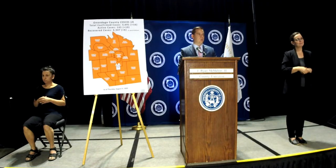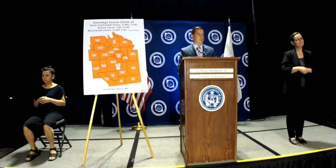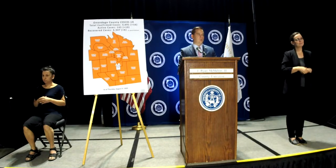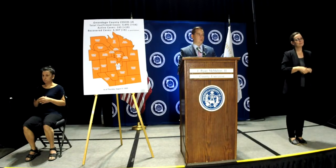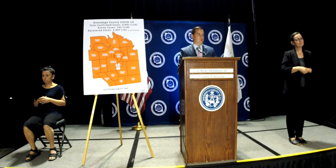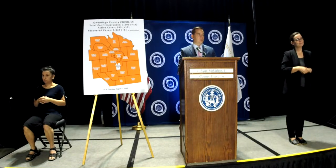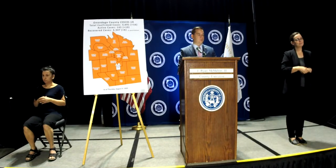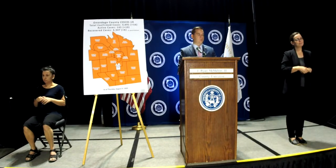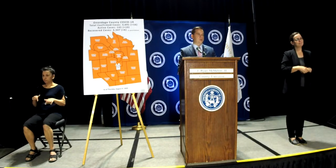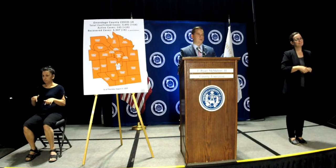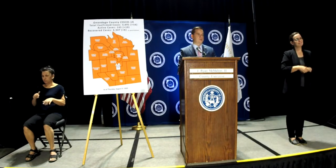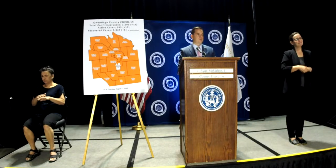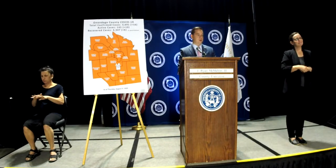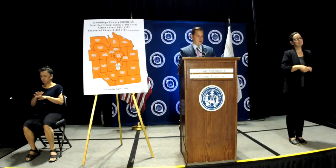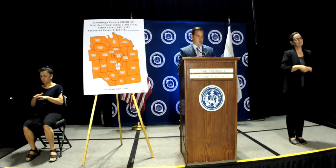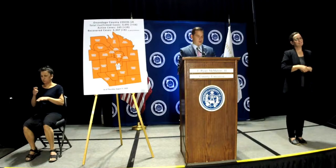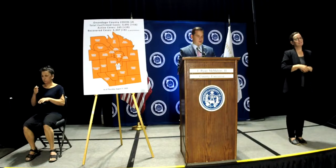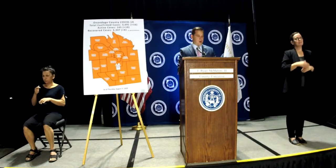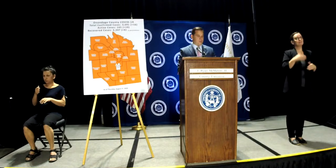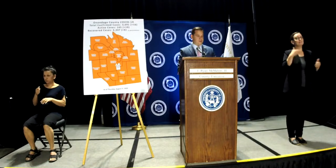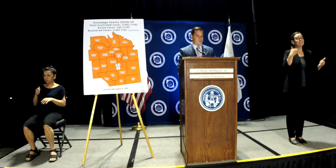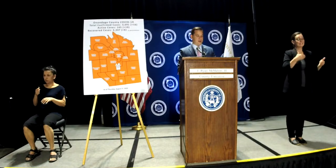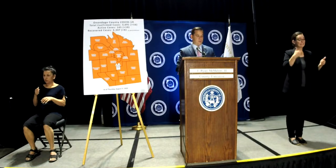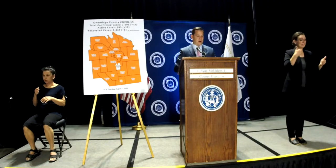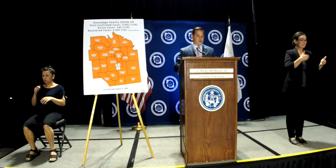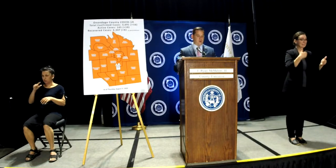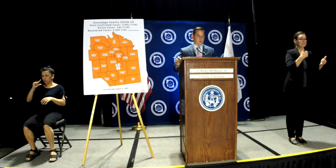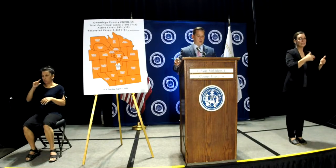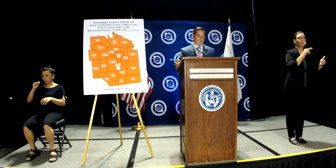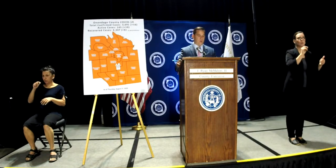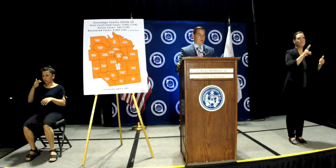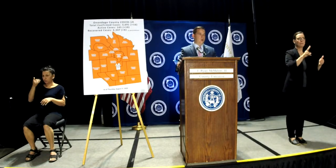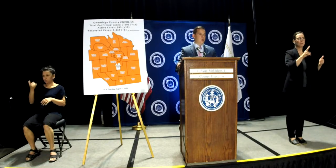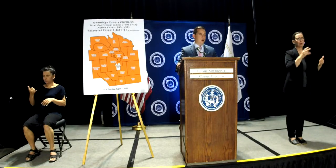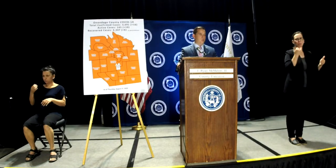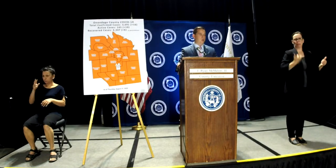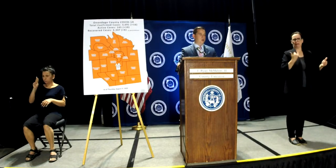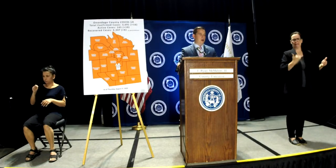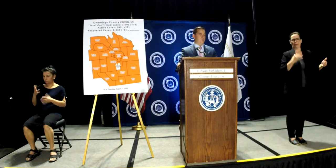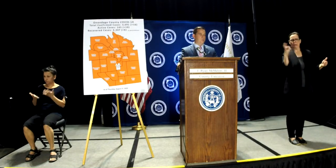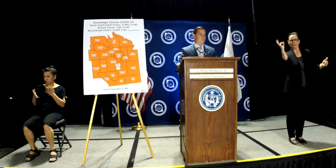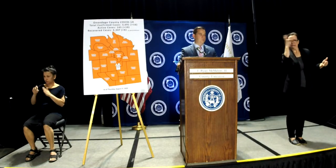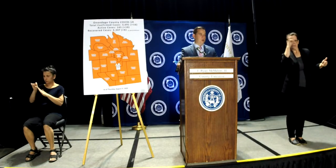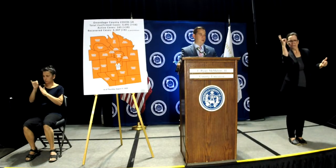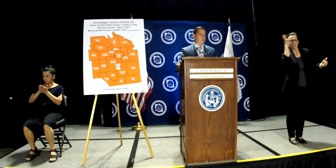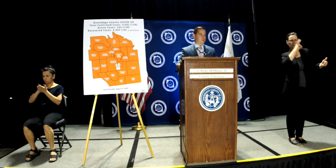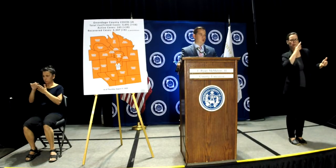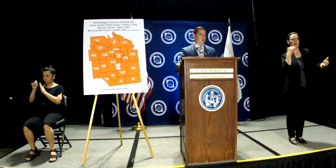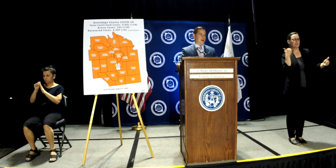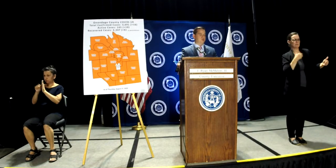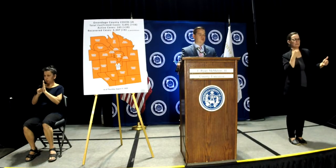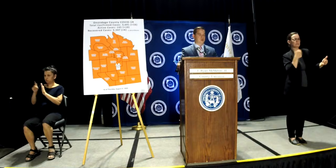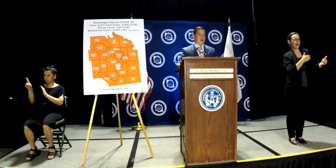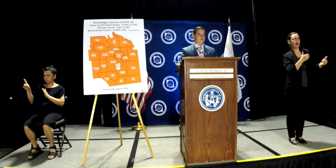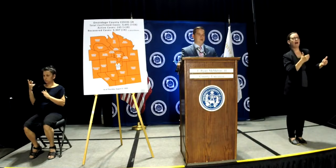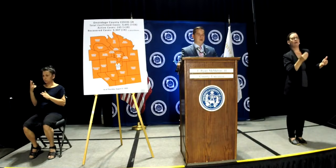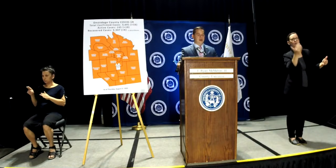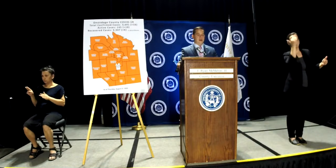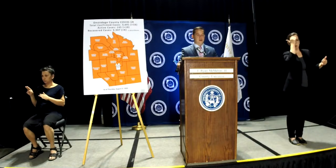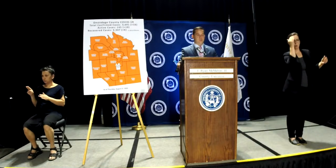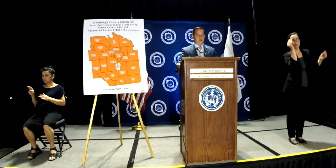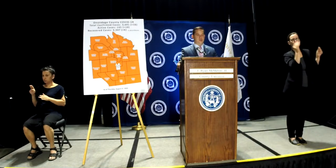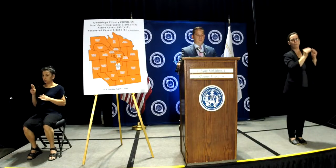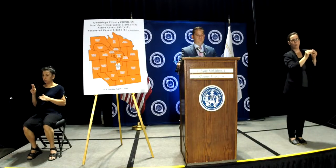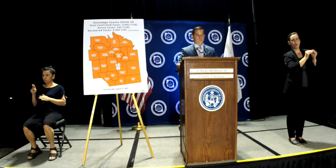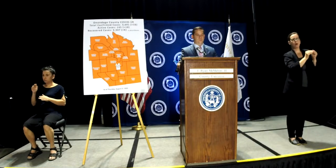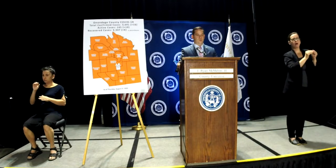now. The weeks to come in September and October will really help show what options we have. And in